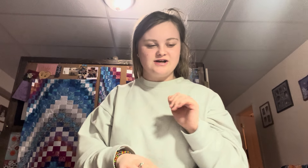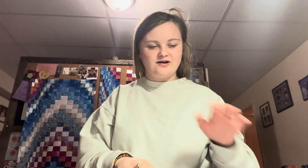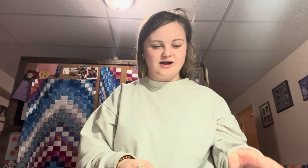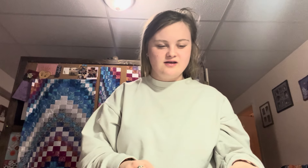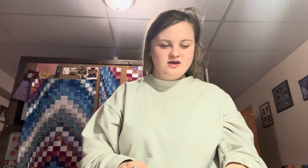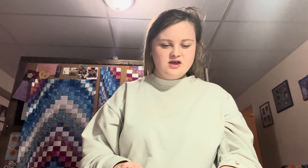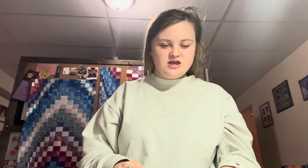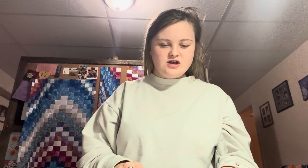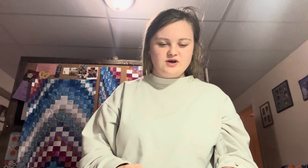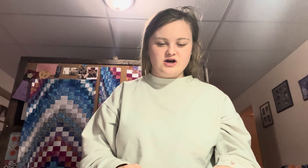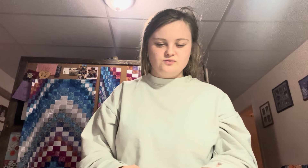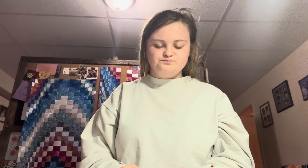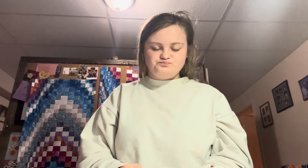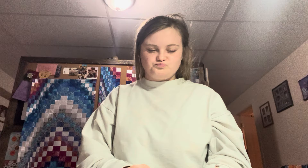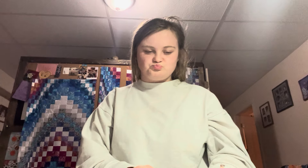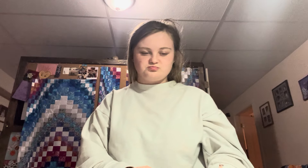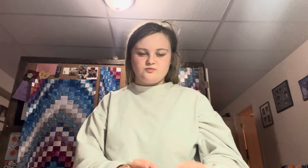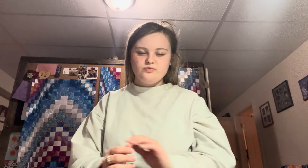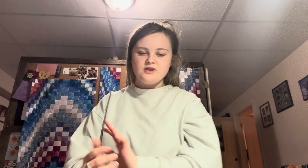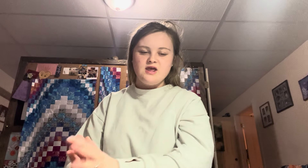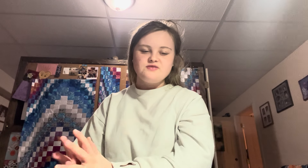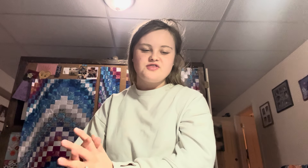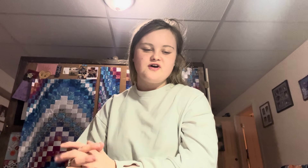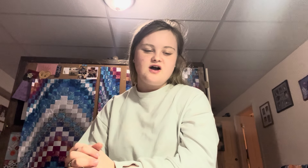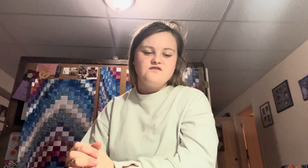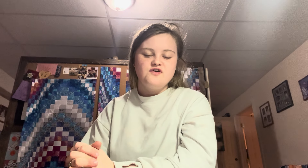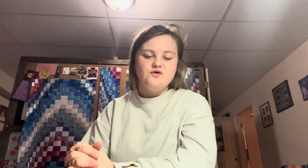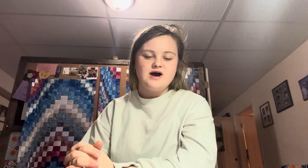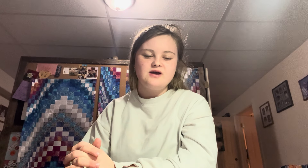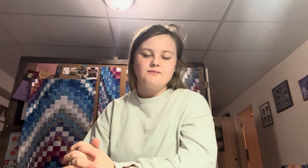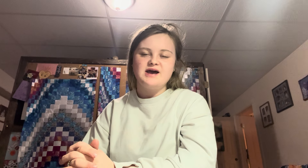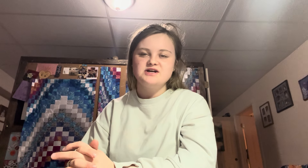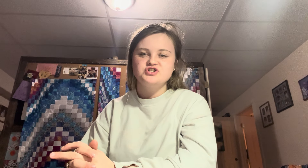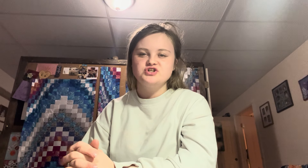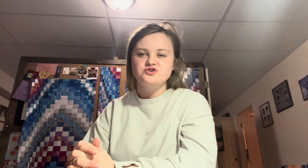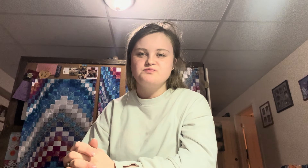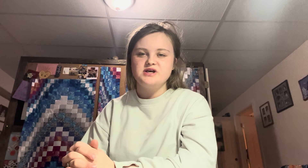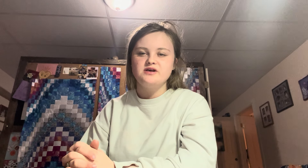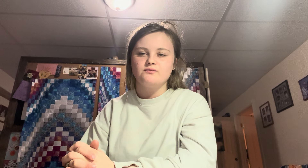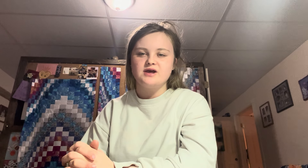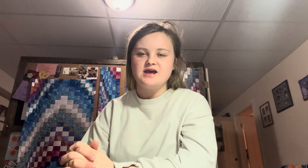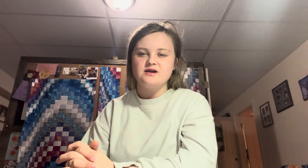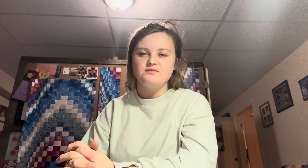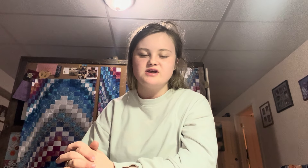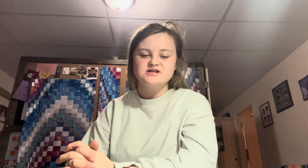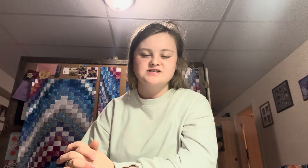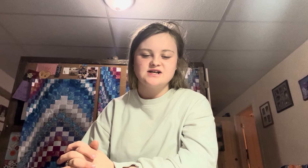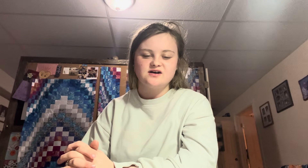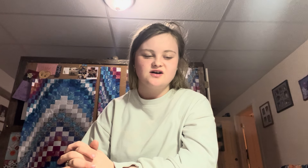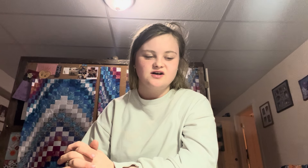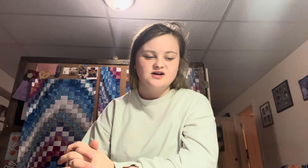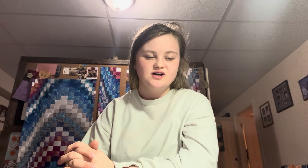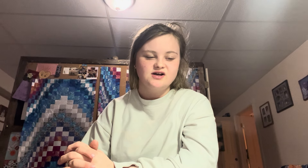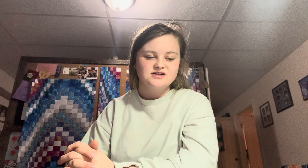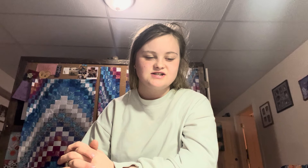right, here we go. The thought of who I imagined you'd be made me